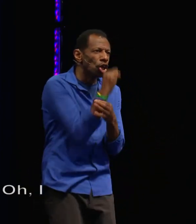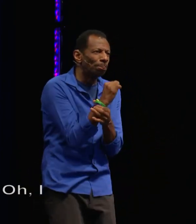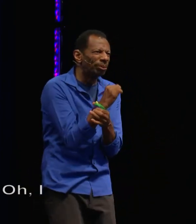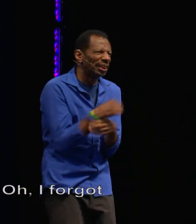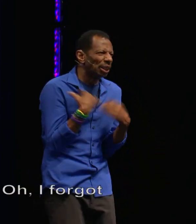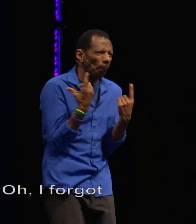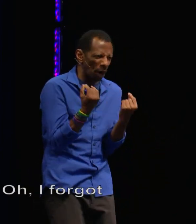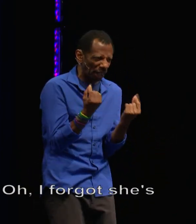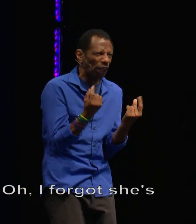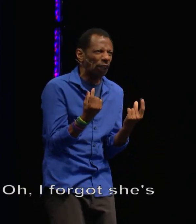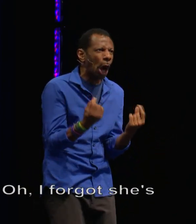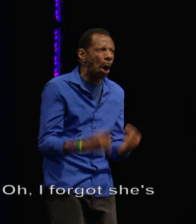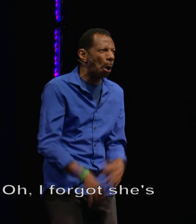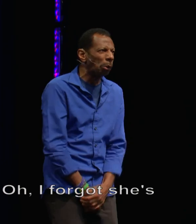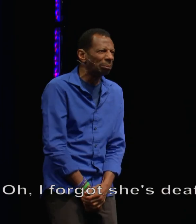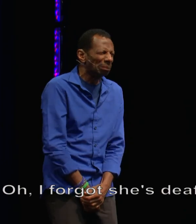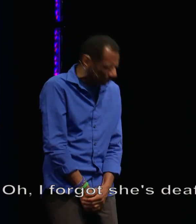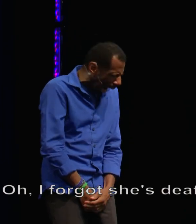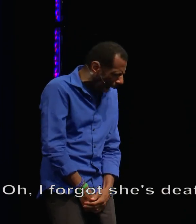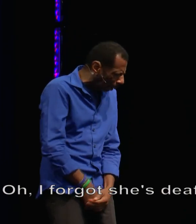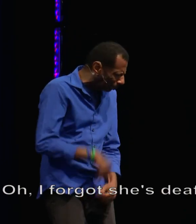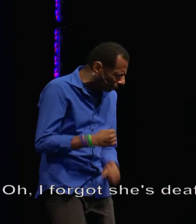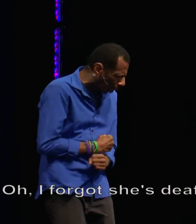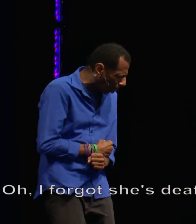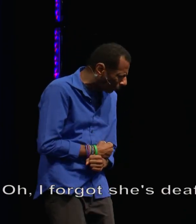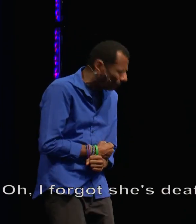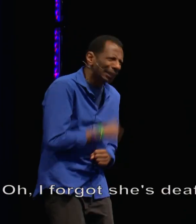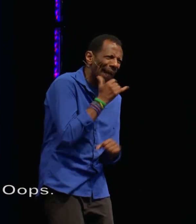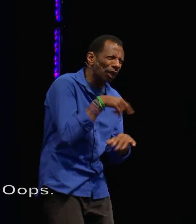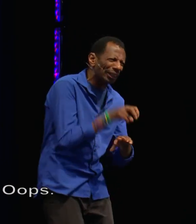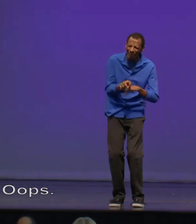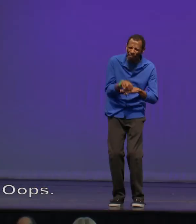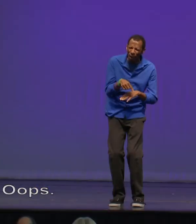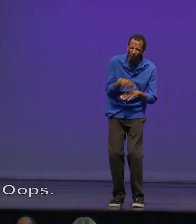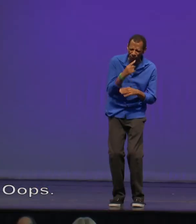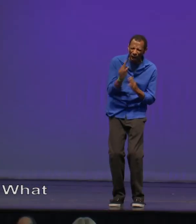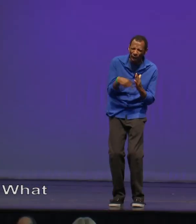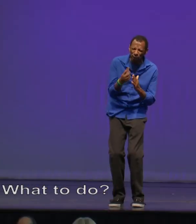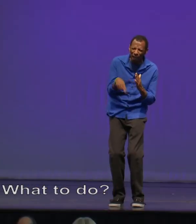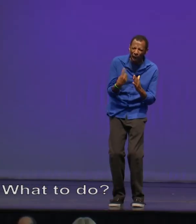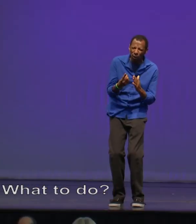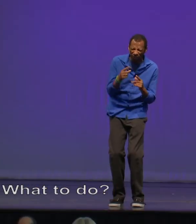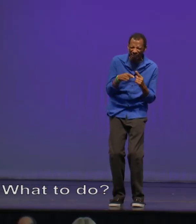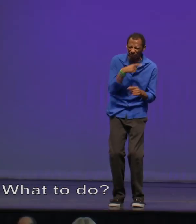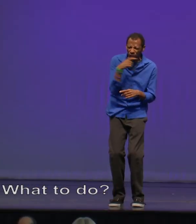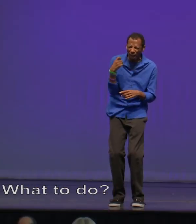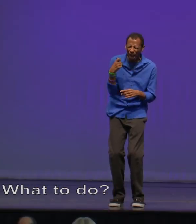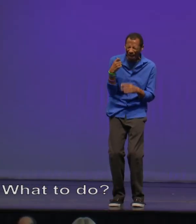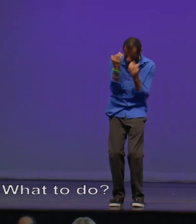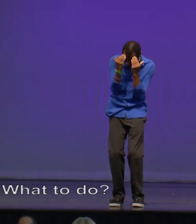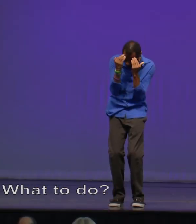Oops. What can I do? Oh, shoot. Not going to sit there for hours till it dry. I